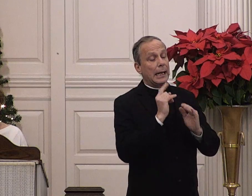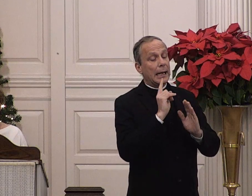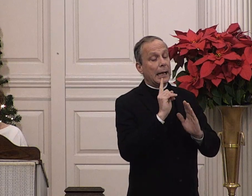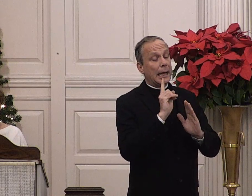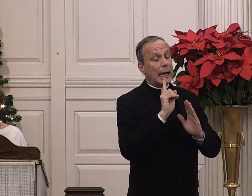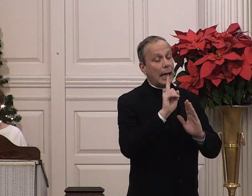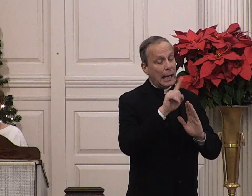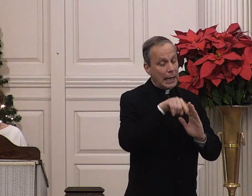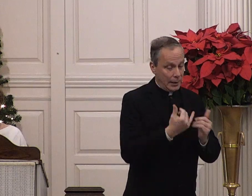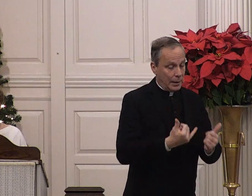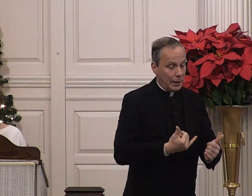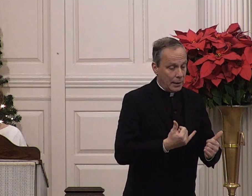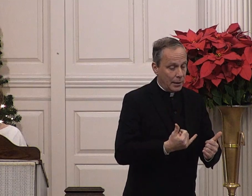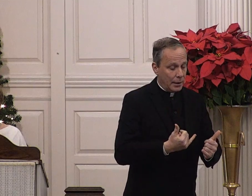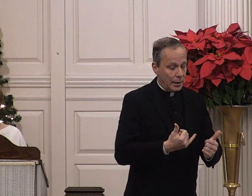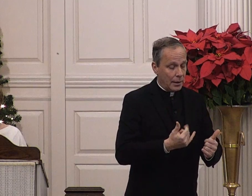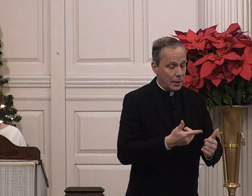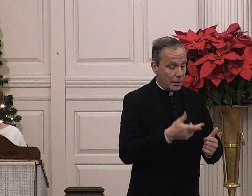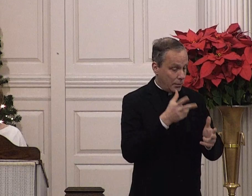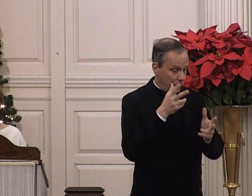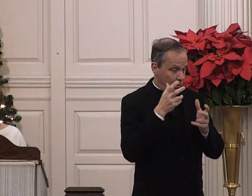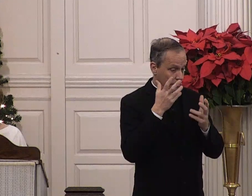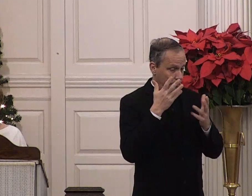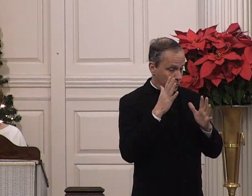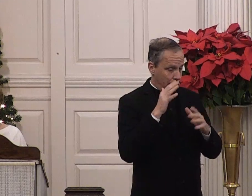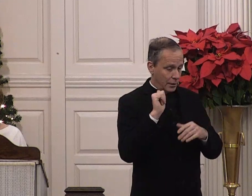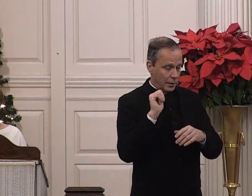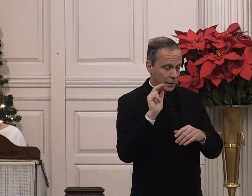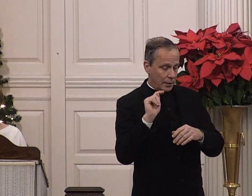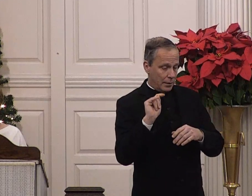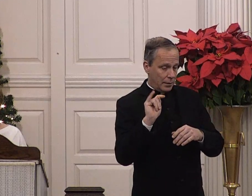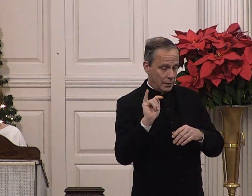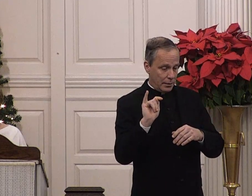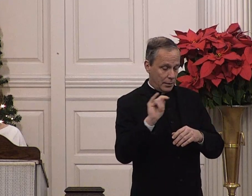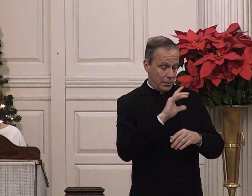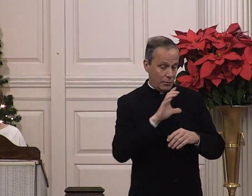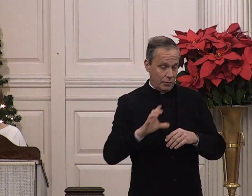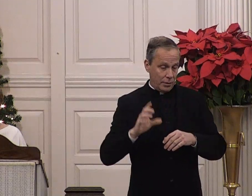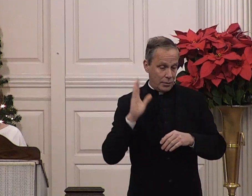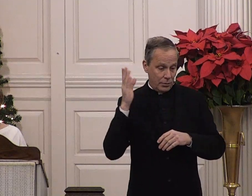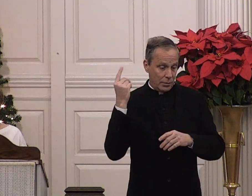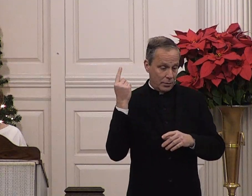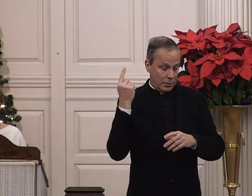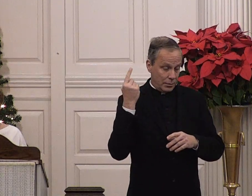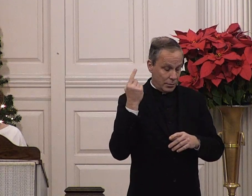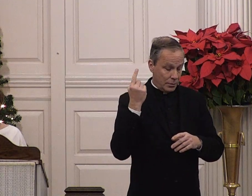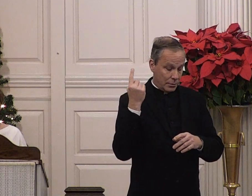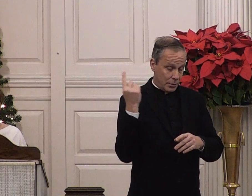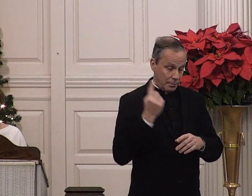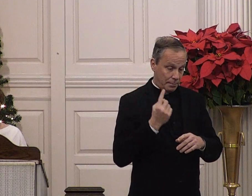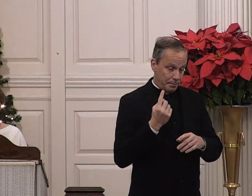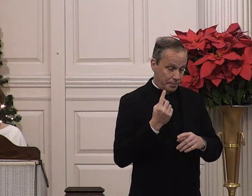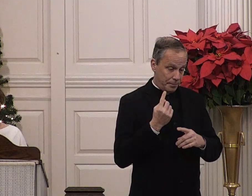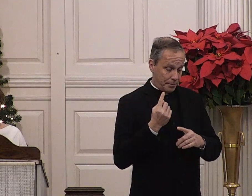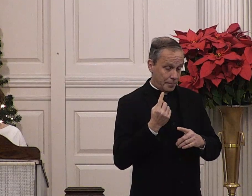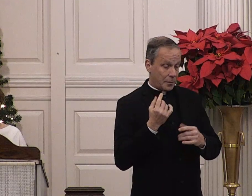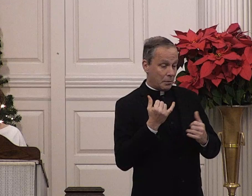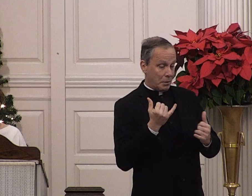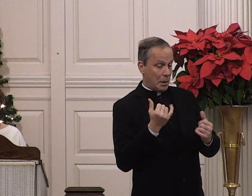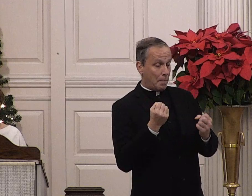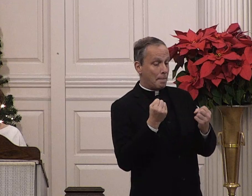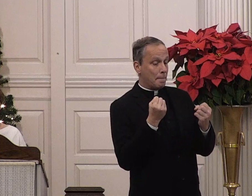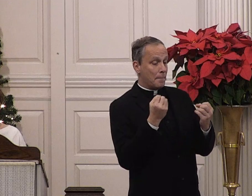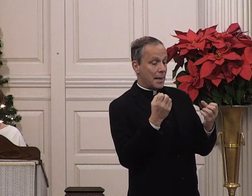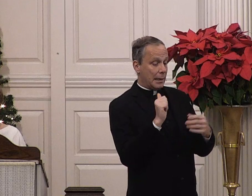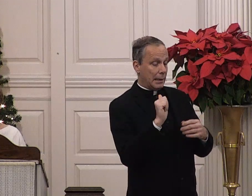And just as you heard that the Antichrist was coming, so now many Antichrists have